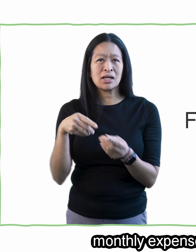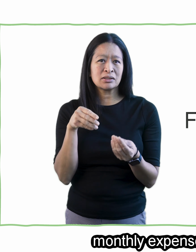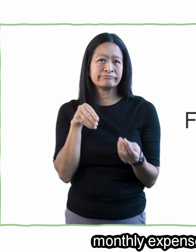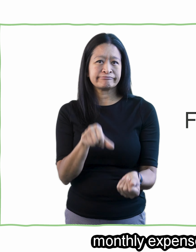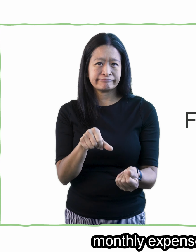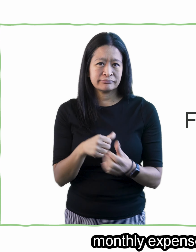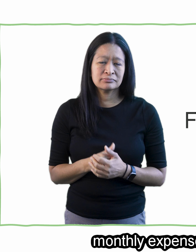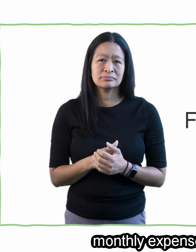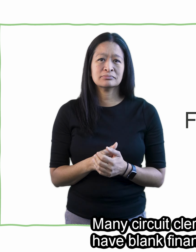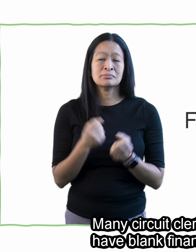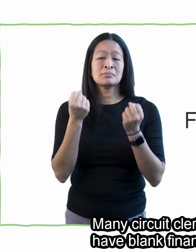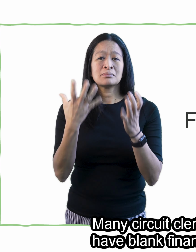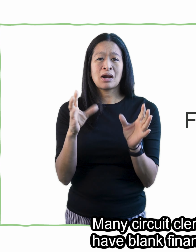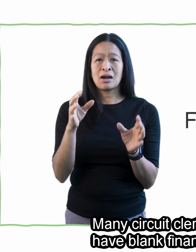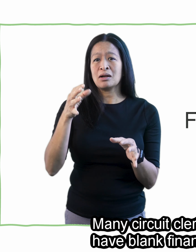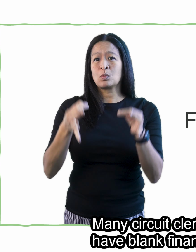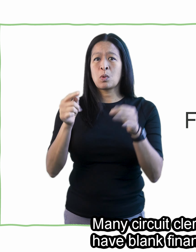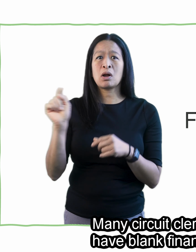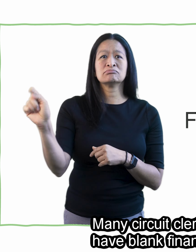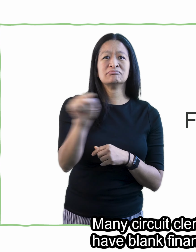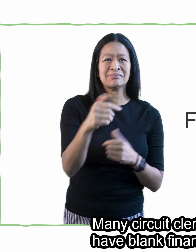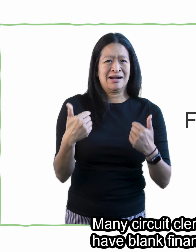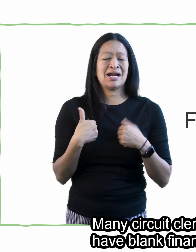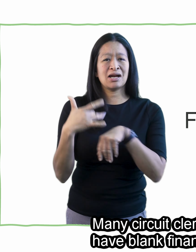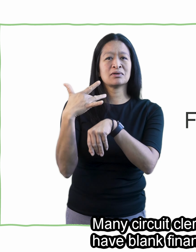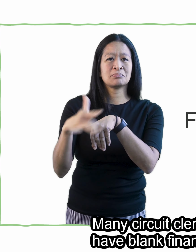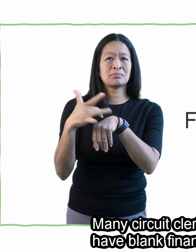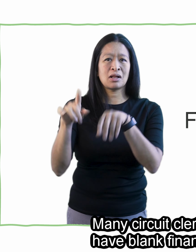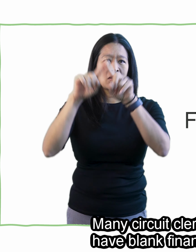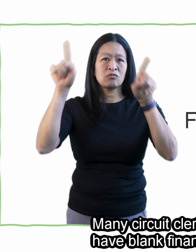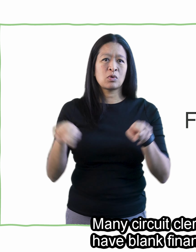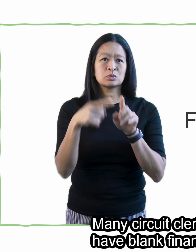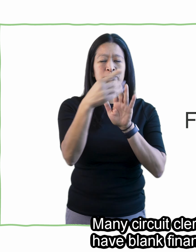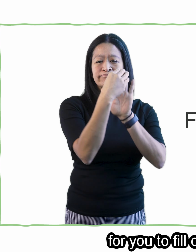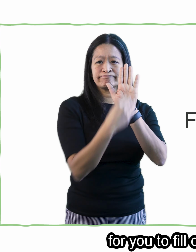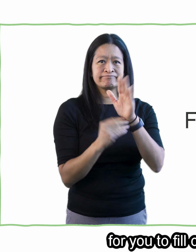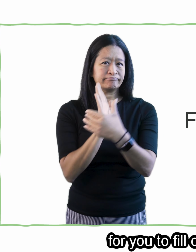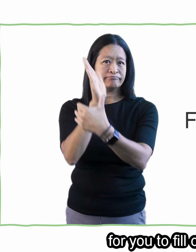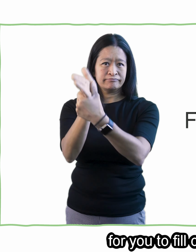assets. Many circuit clerk offices have blank financial affidavits for you to fill out and